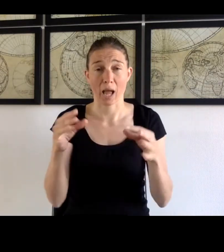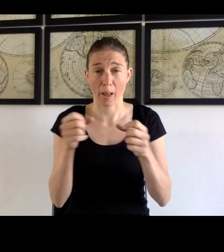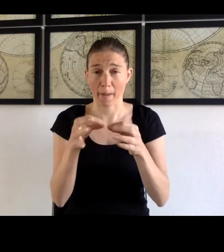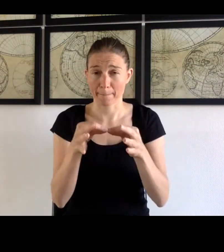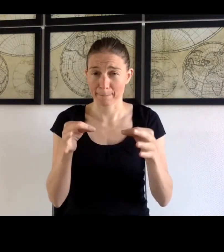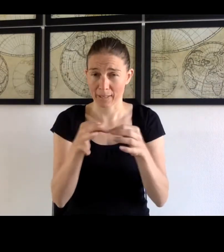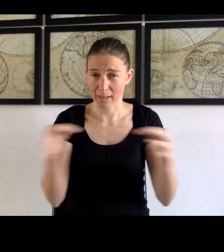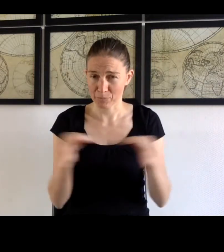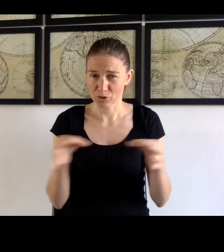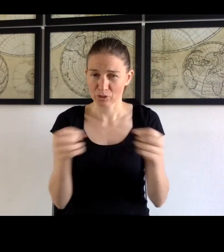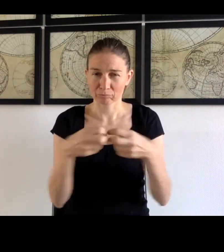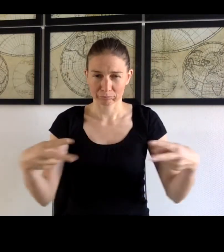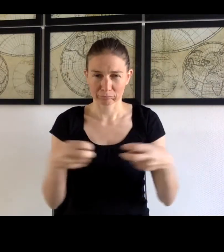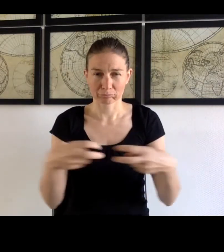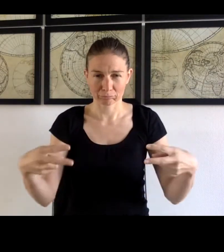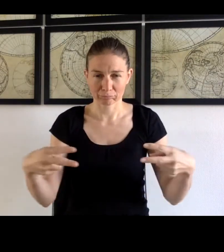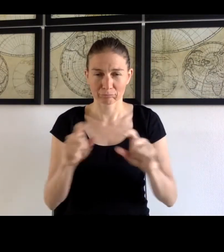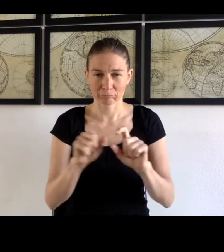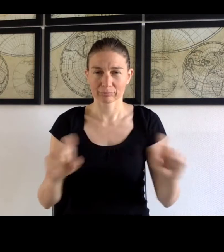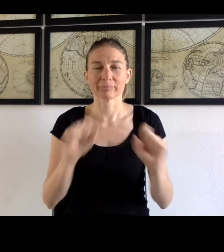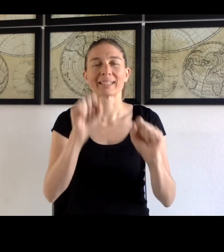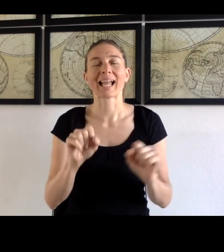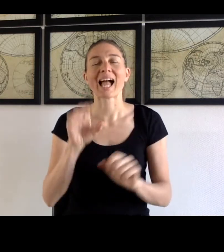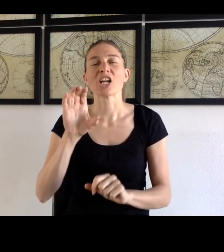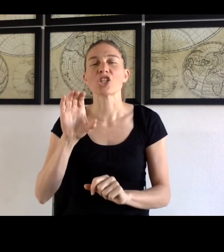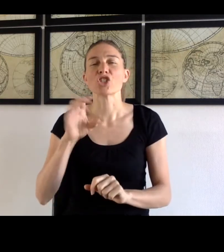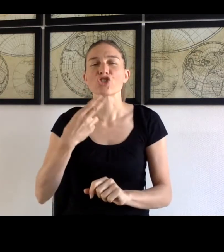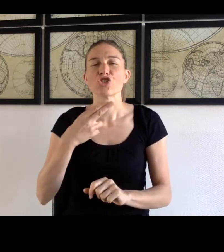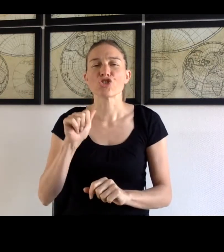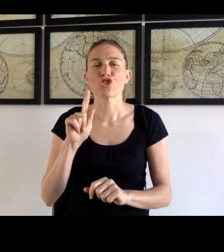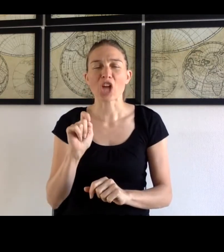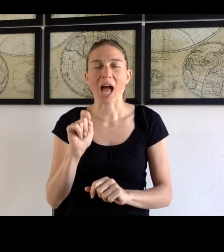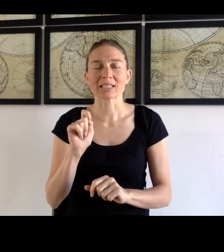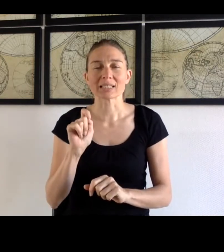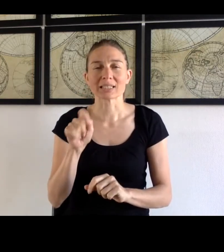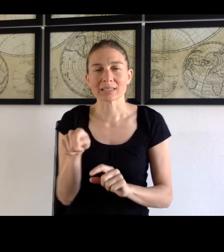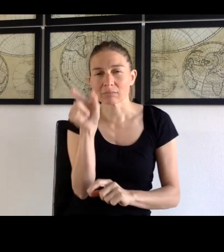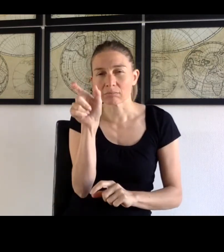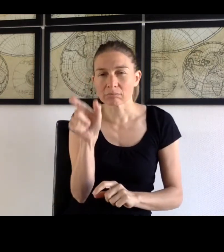this in the chat box, which should be to the right of your screen.